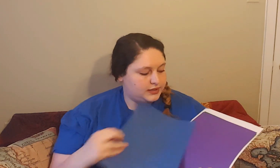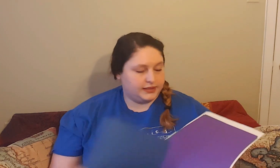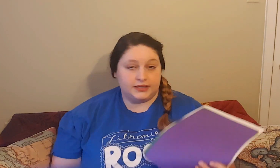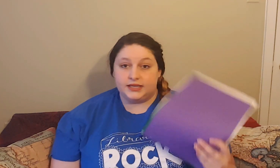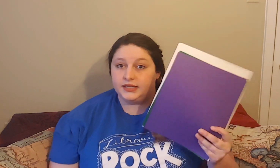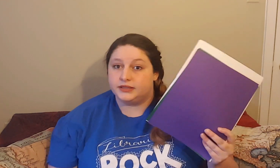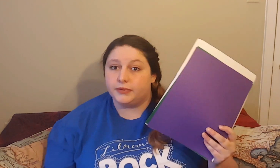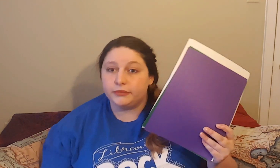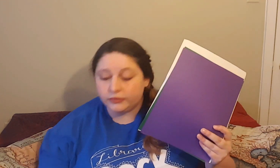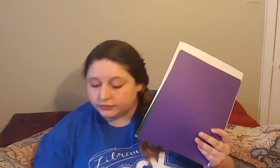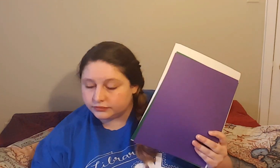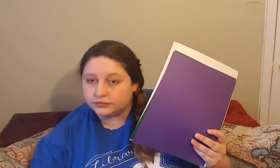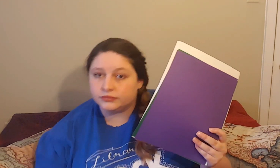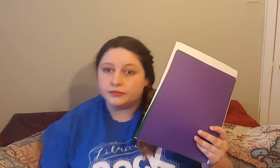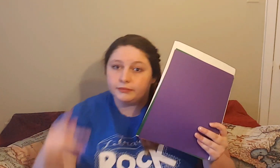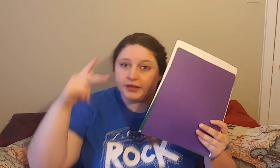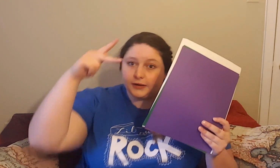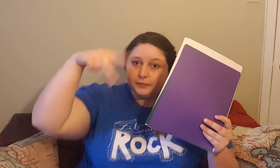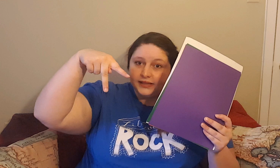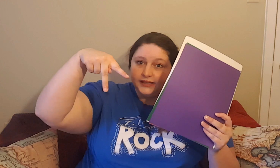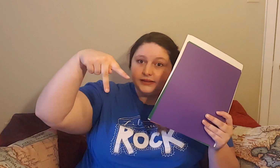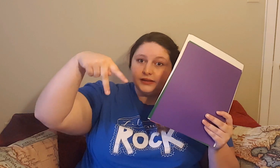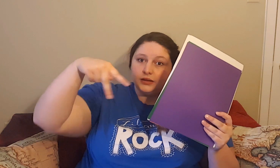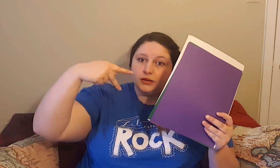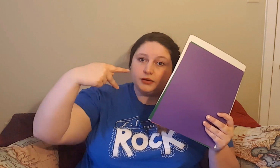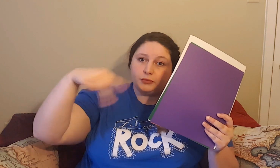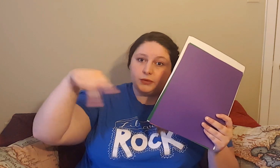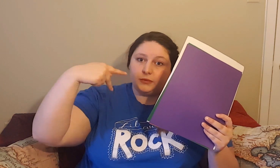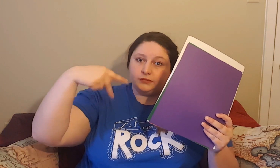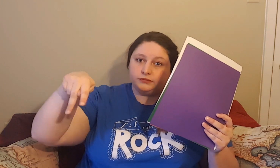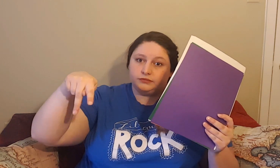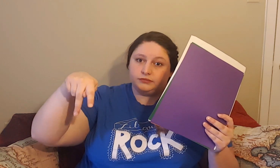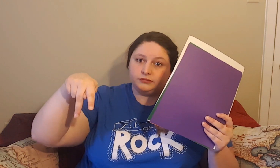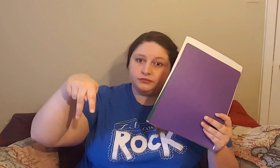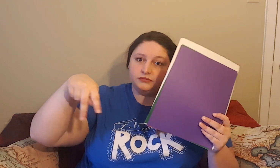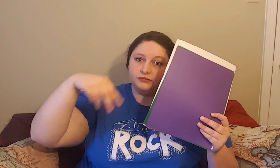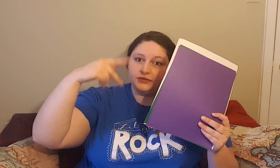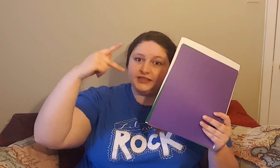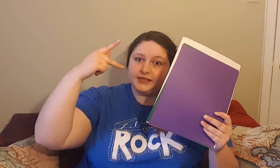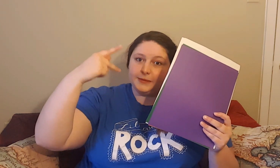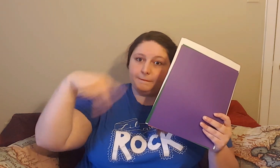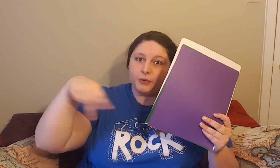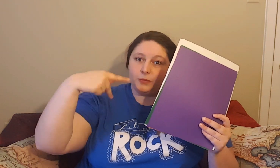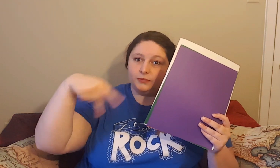Next is purple. Make our P purple. Just like that, purple.